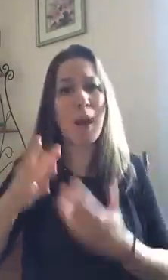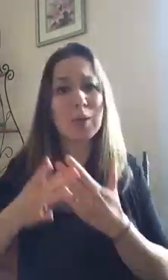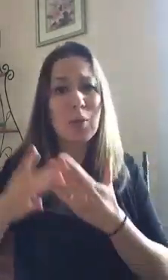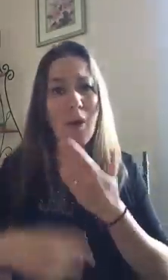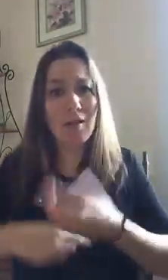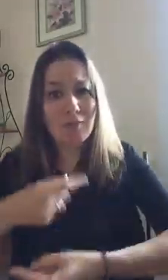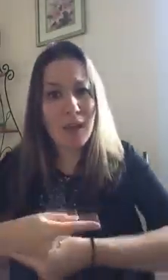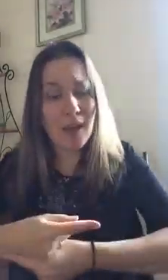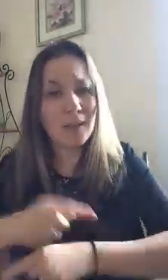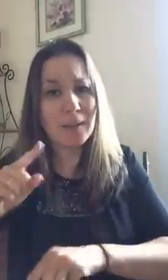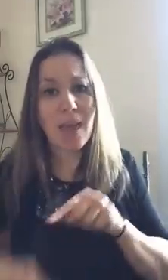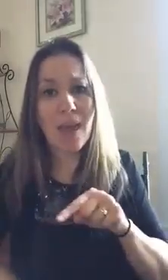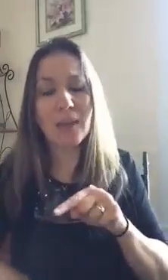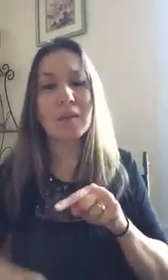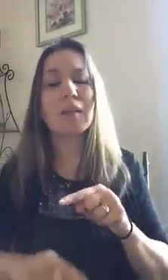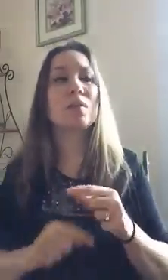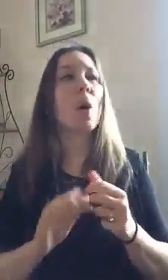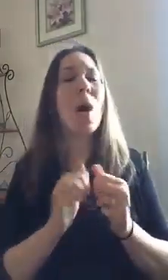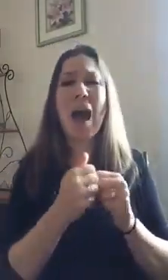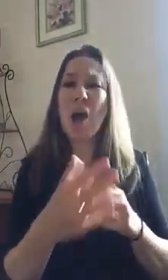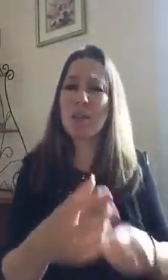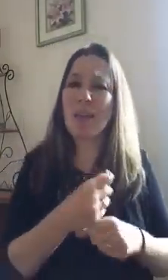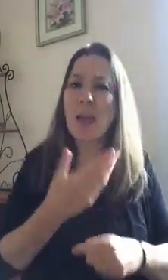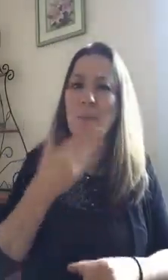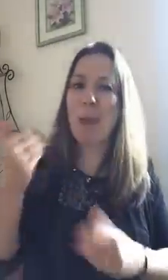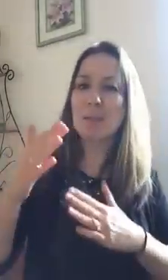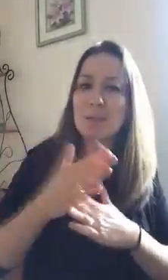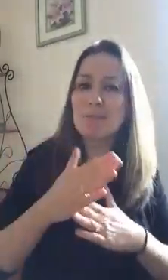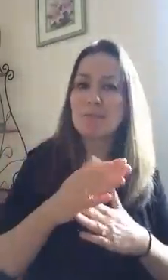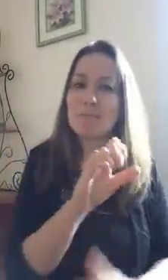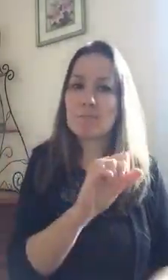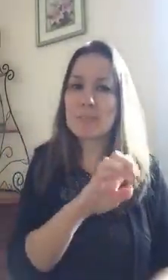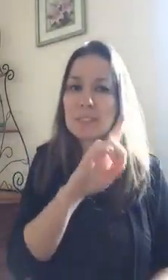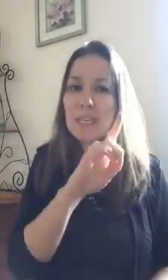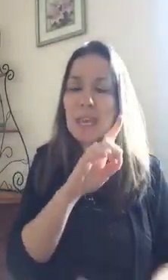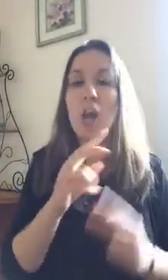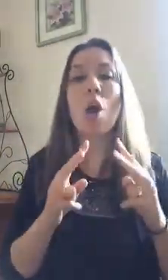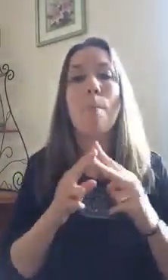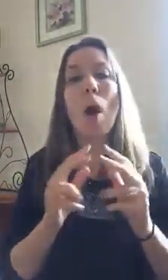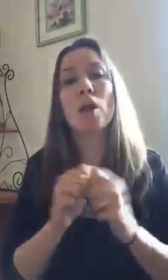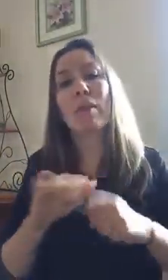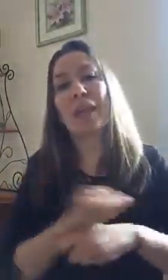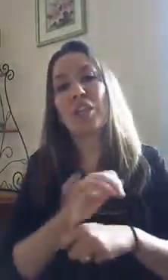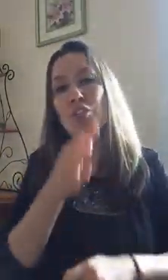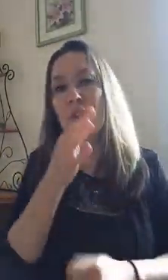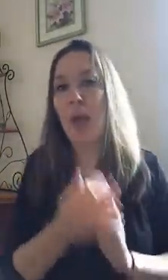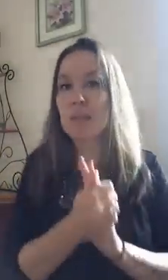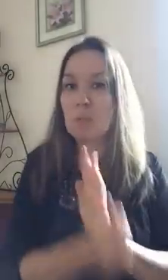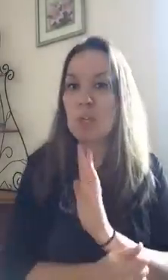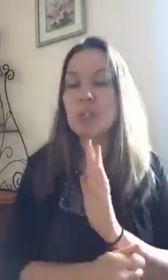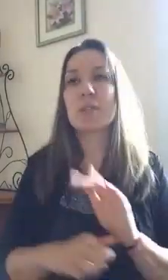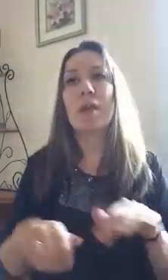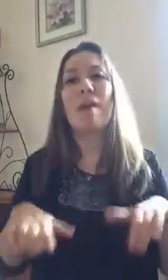possible seeds, they've partnered up with industry experts, and they've done field studies, and they've done scientific research